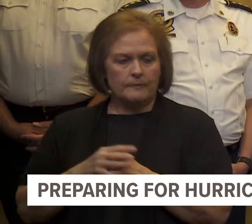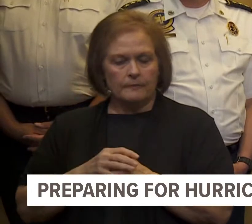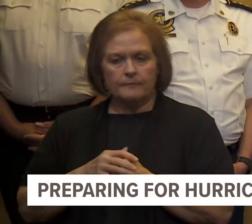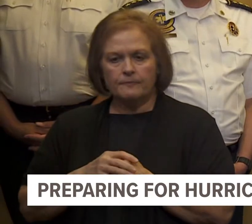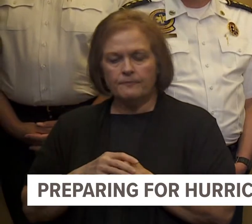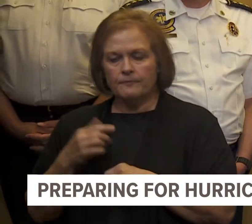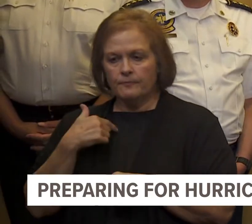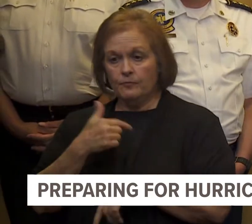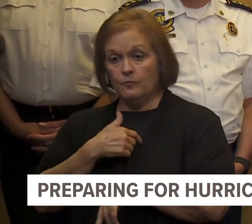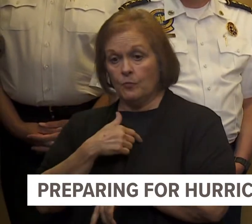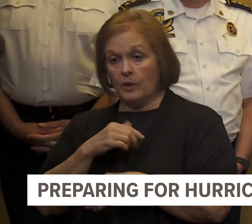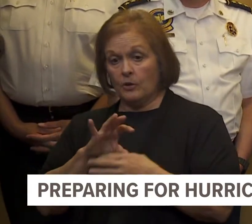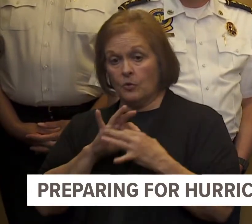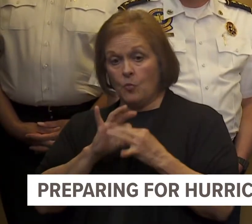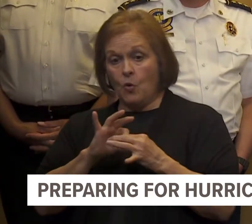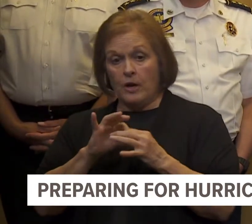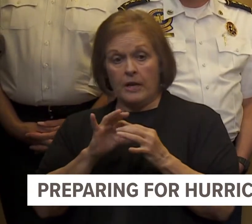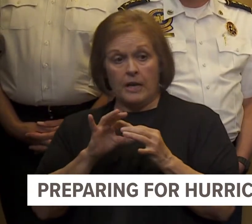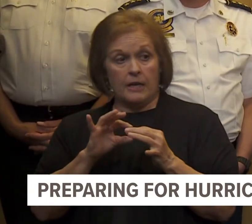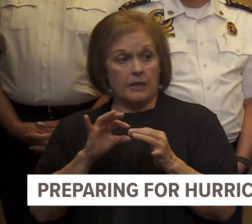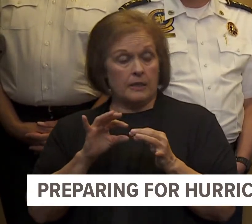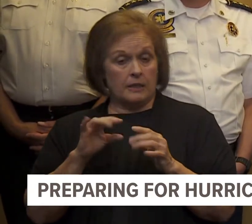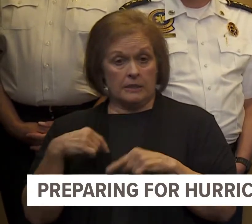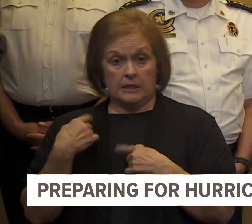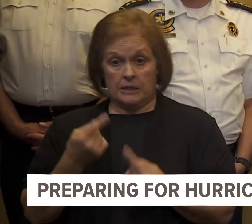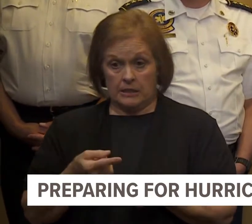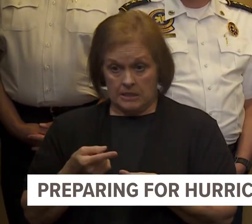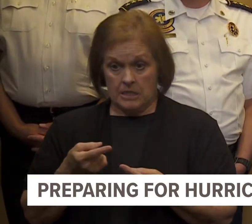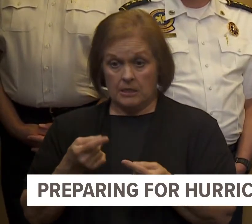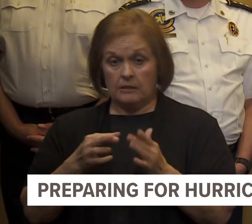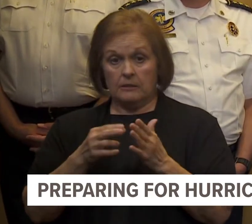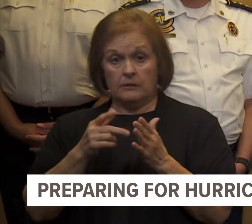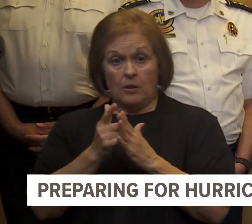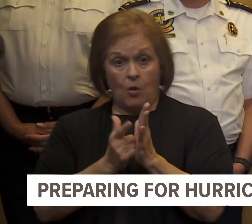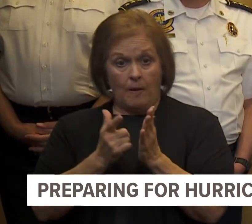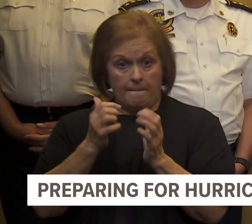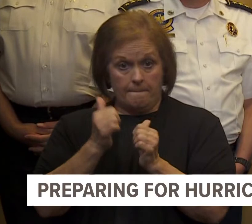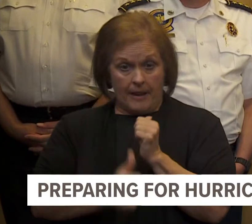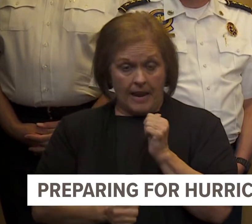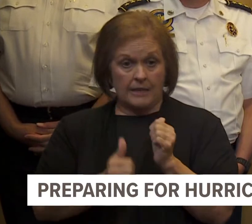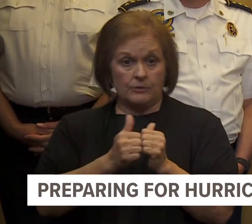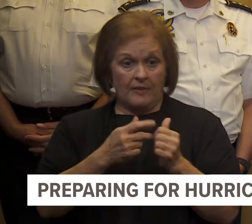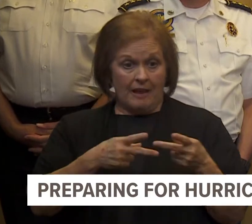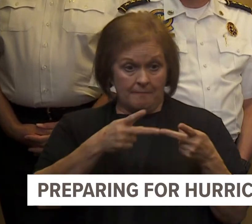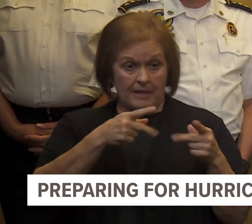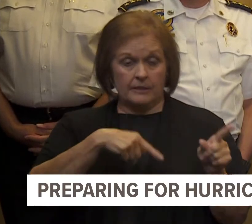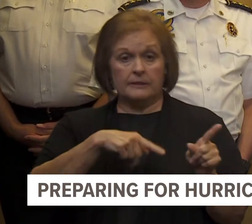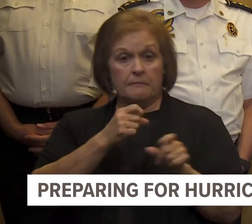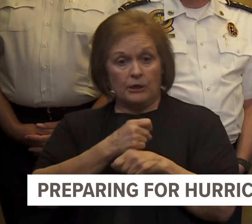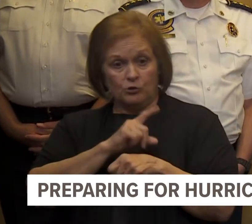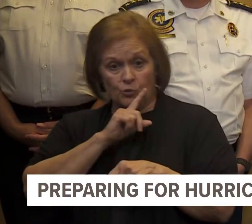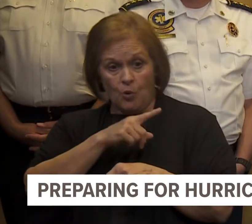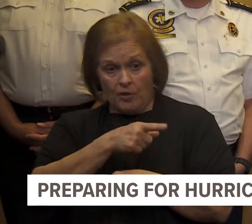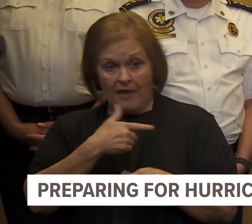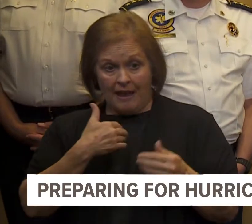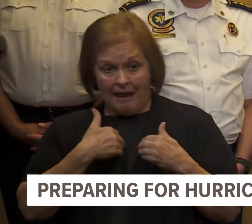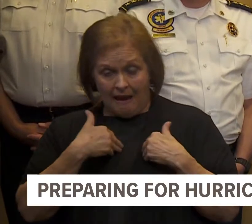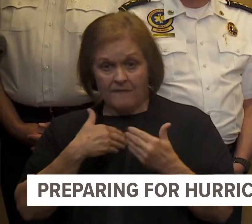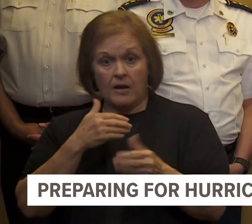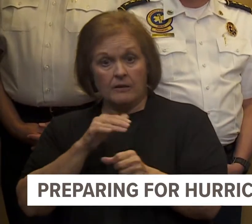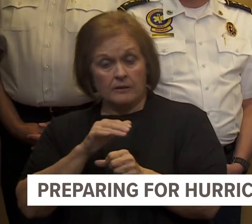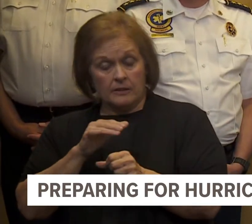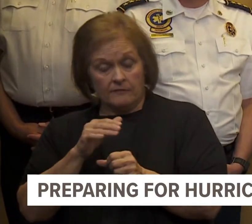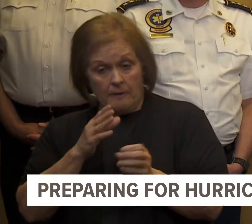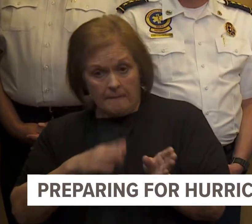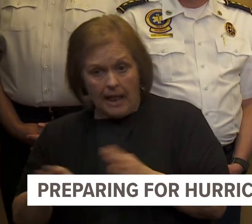So we've been coordinating since the ordinance passed with facility management and staff to make sure they have adequate supplies and